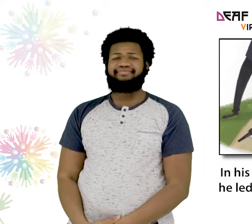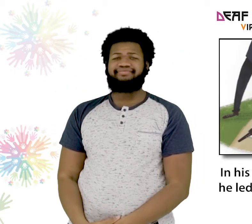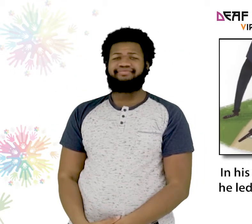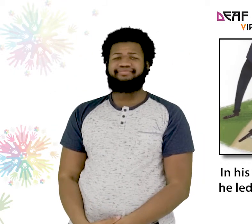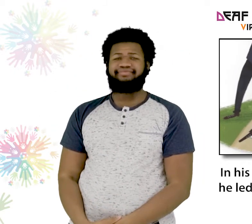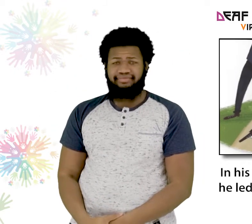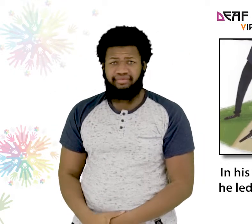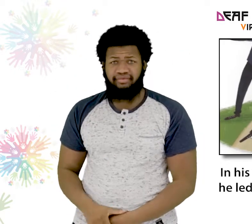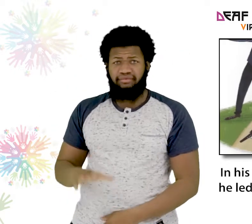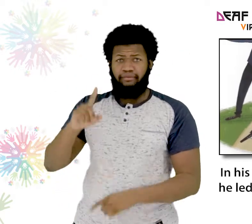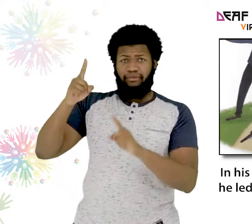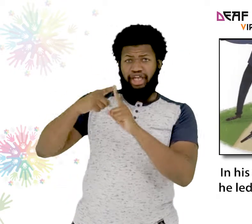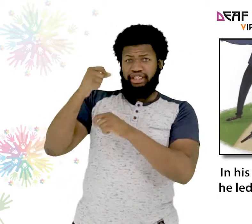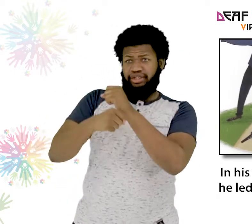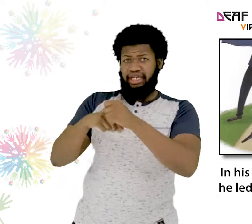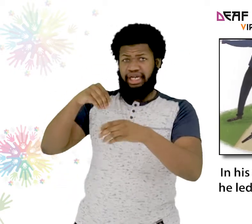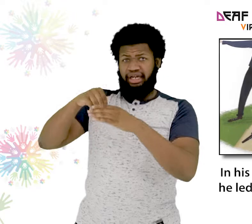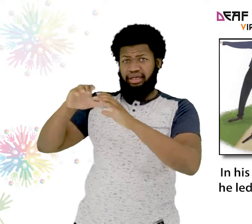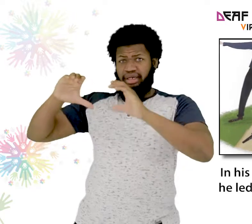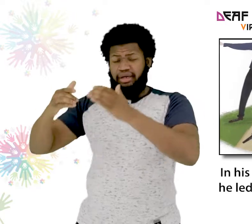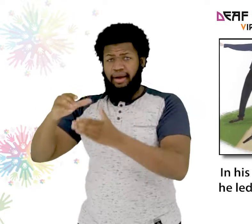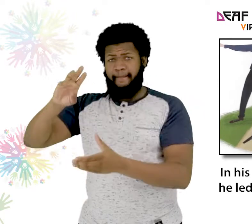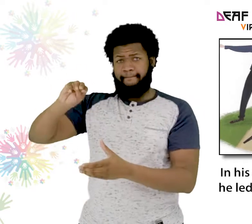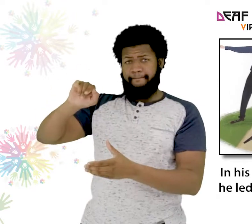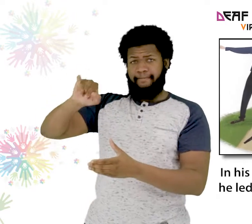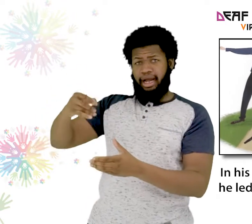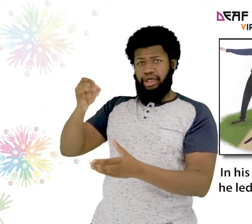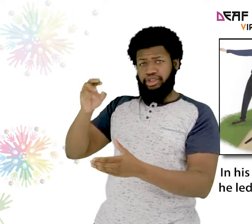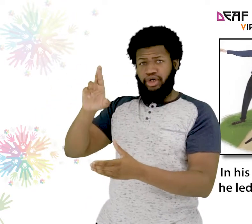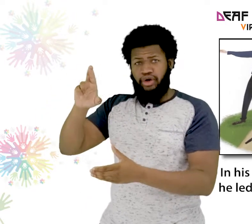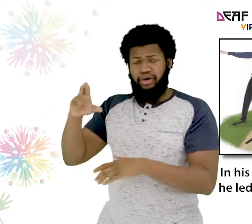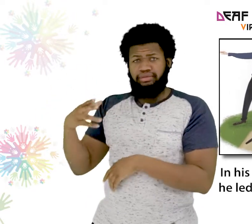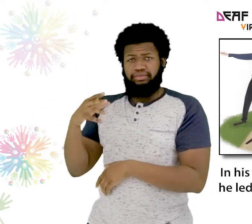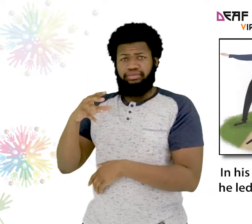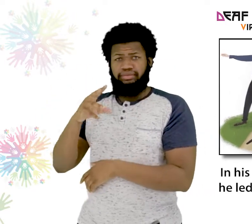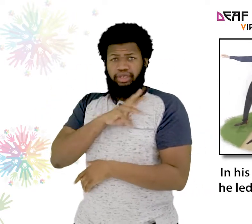In his first year in the majors, he led the National League in stolen bases.